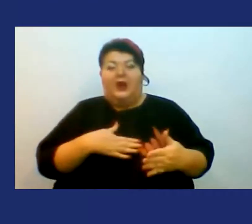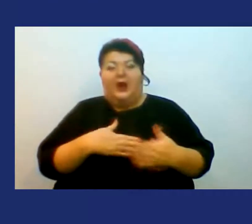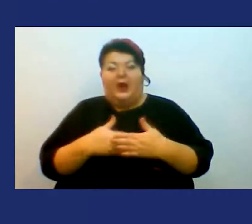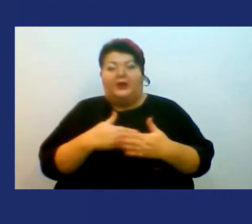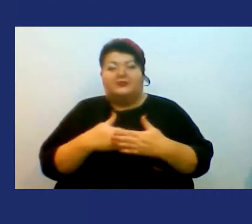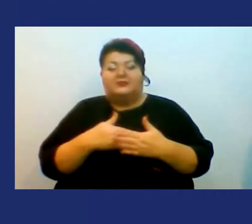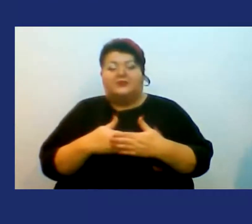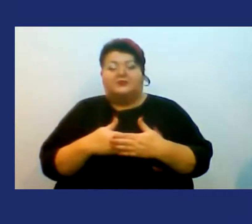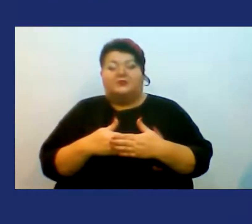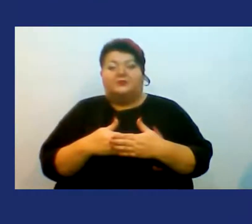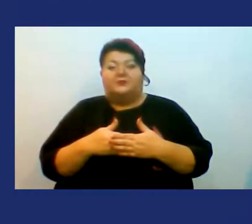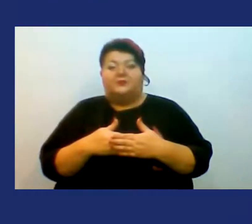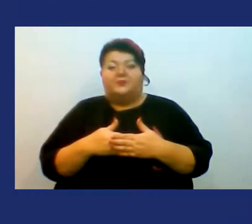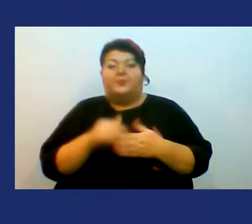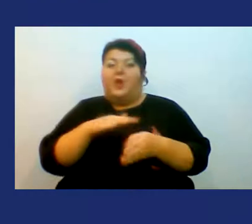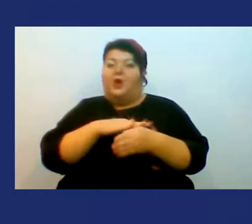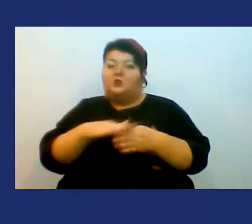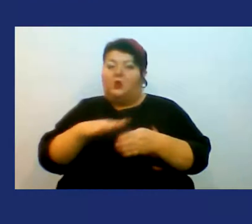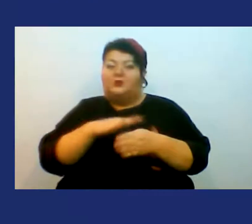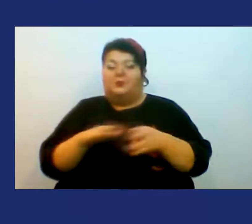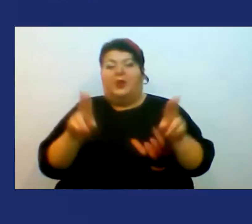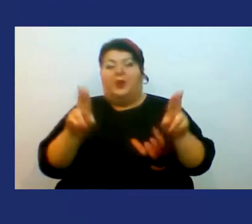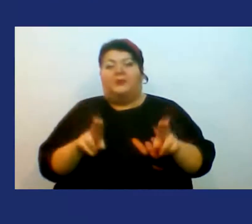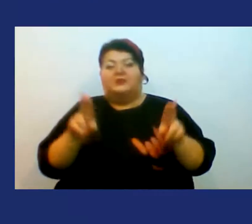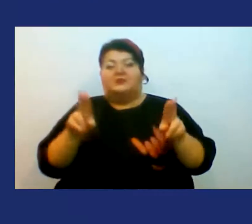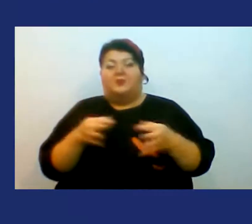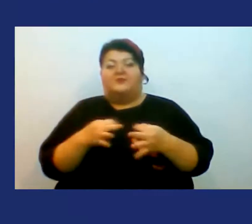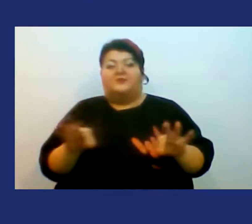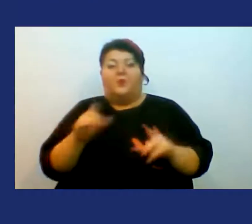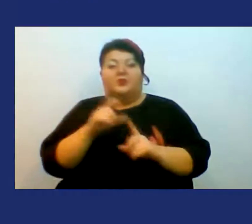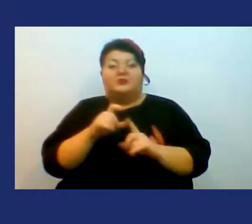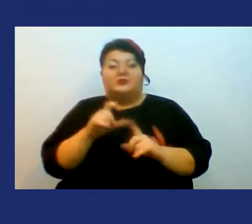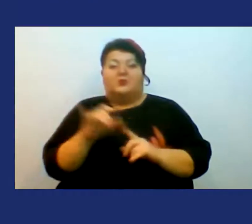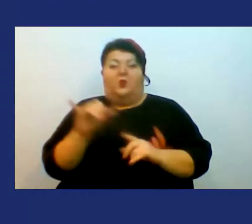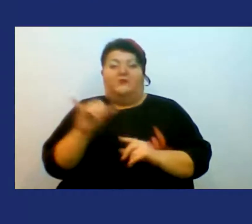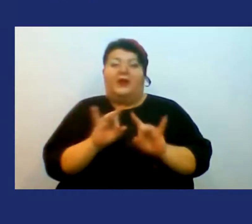uh, such positioning does not prevent from